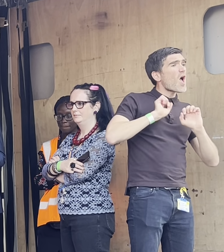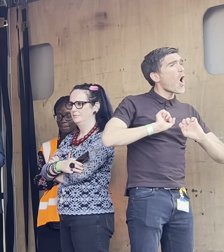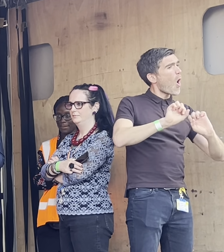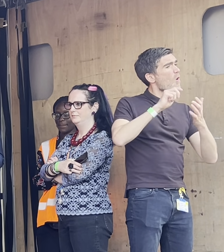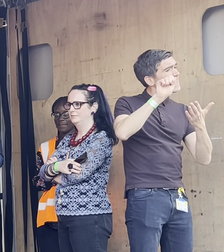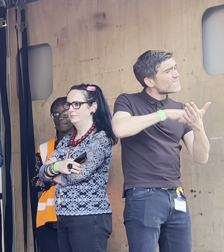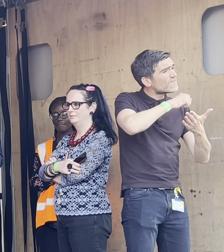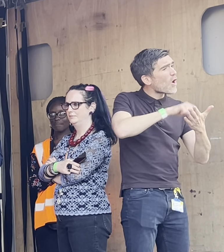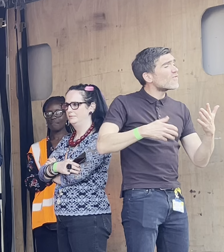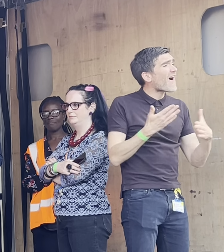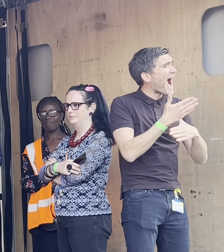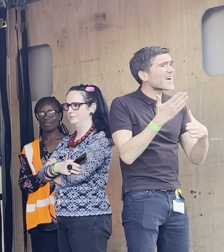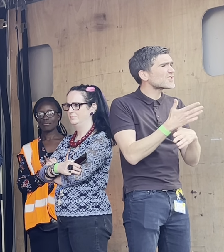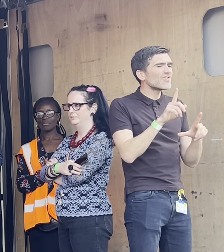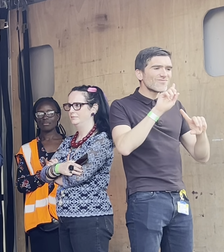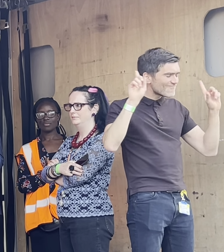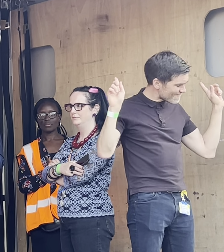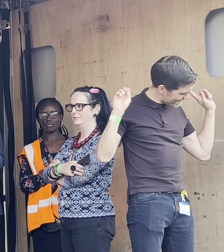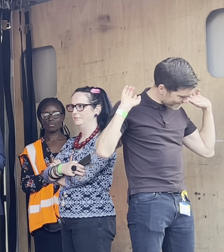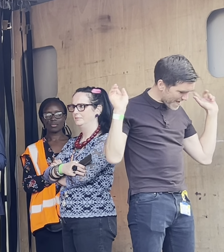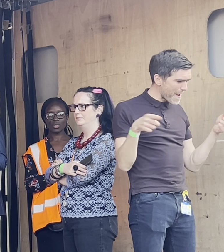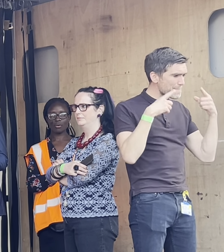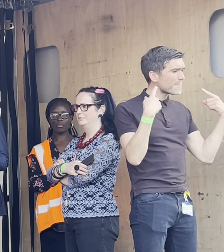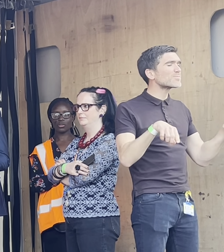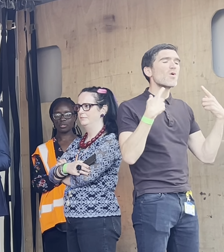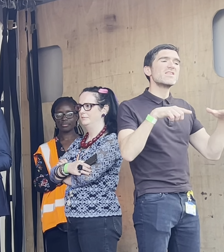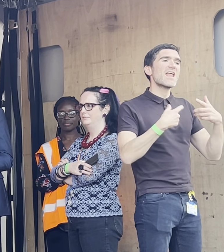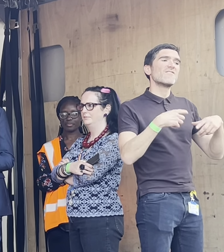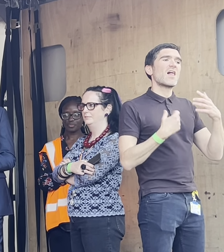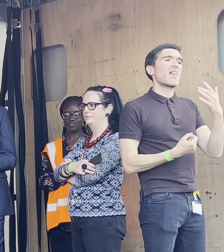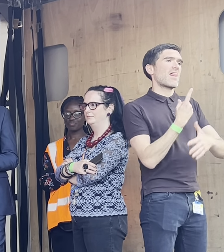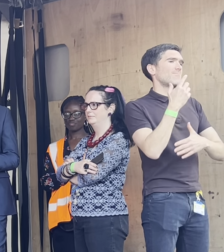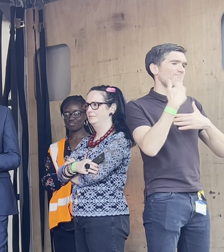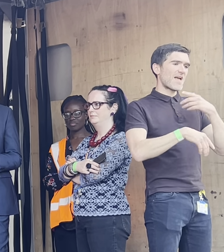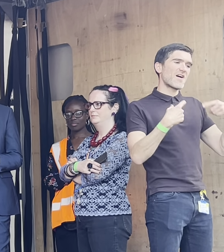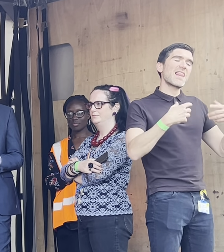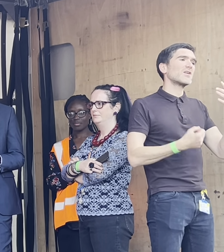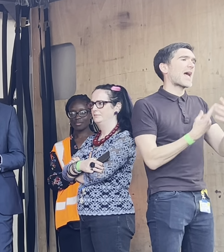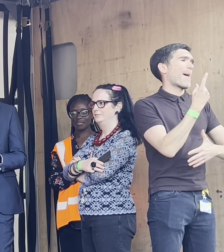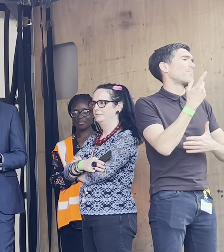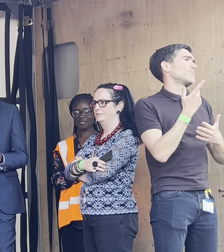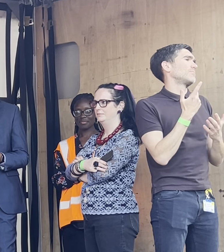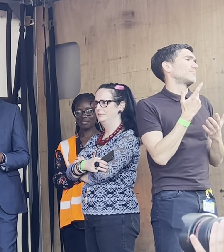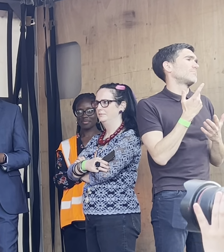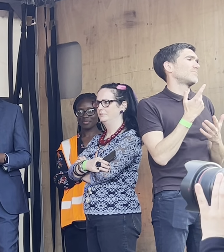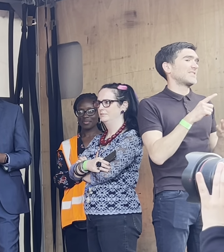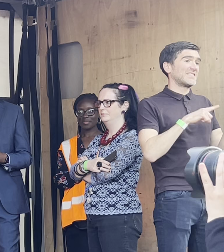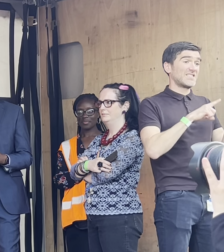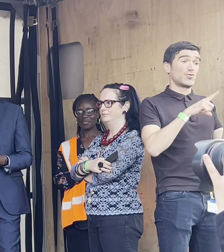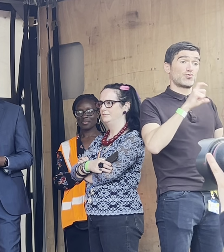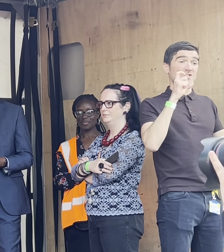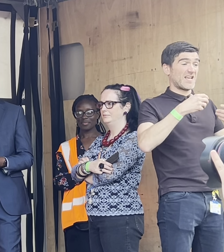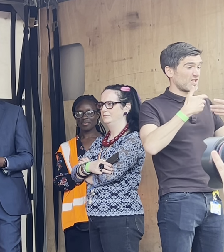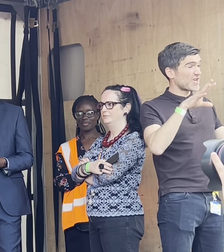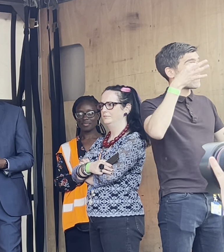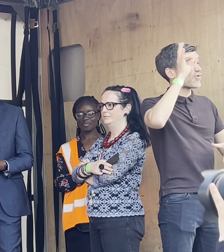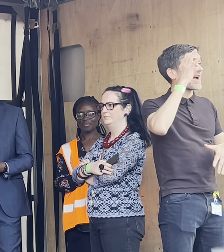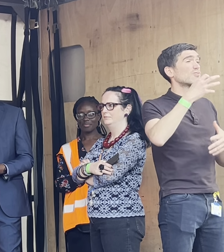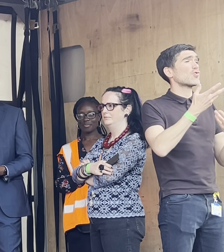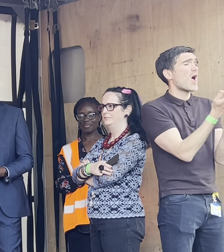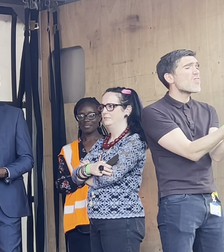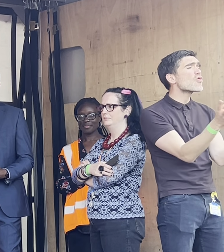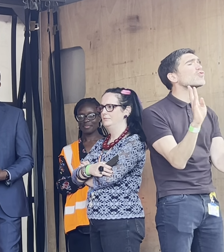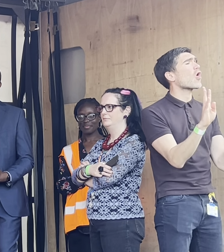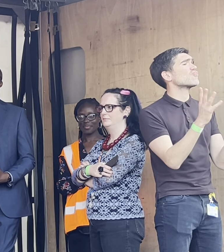of action. And we will never let that happen in our union. And the TUC, the General Council and the Congress in